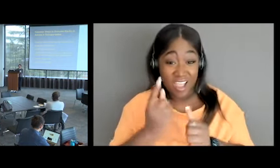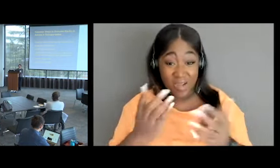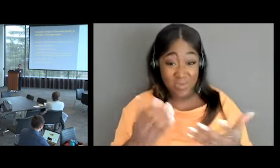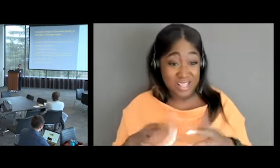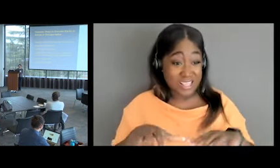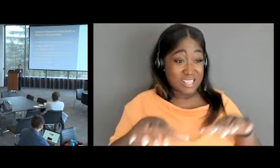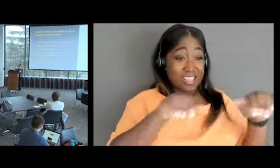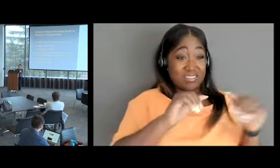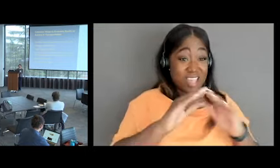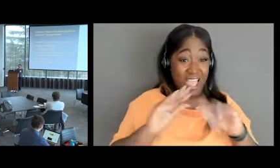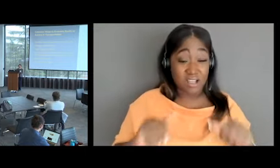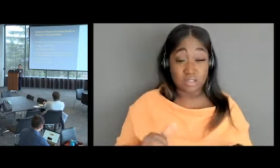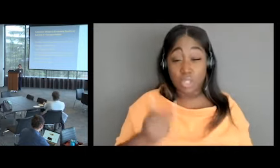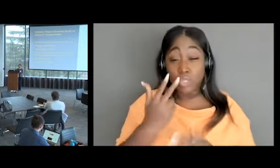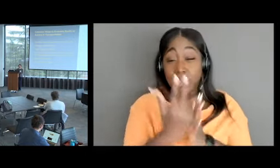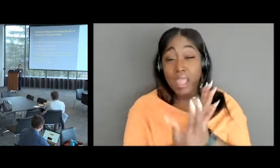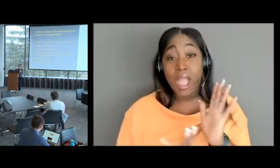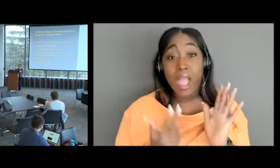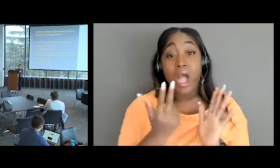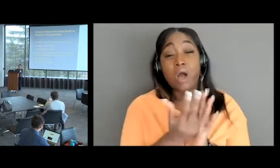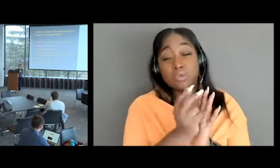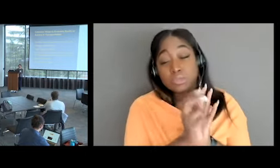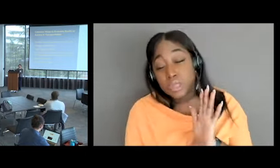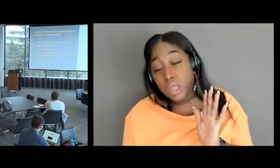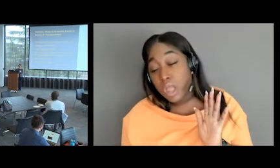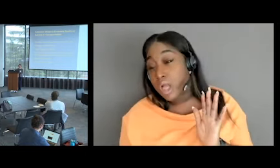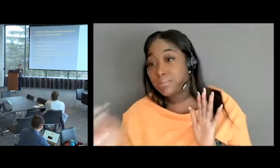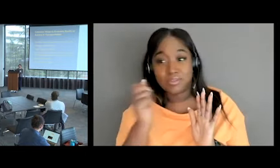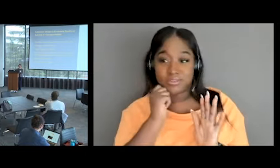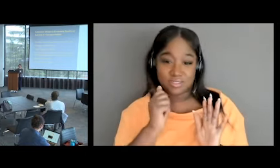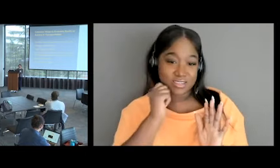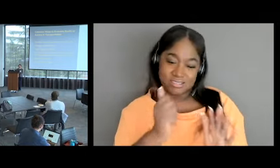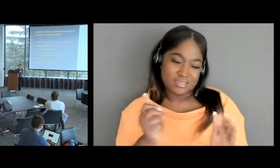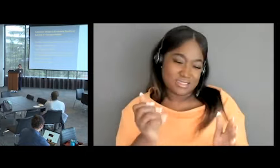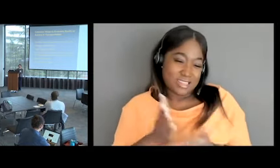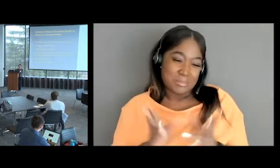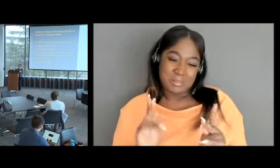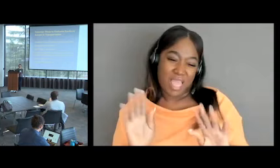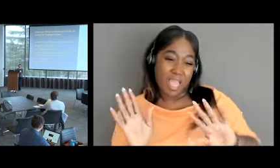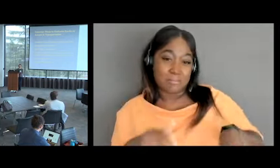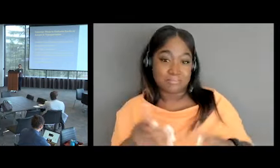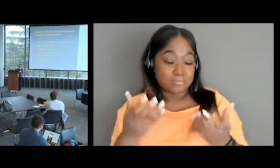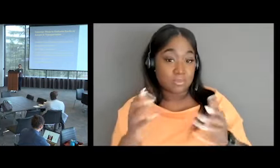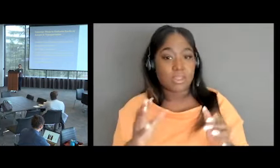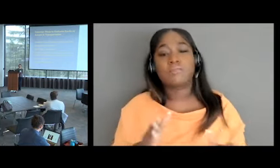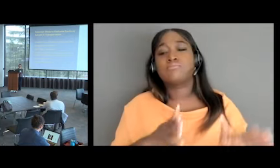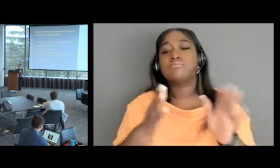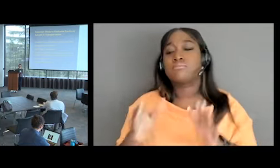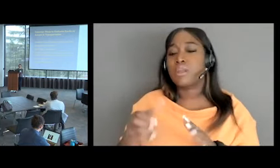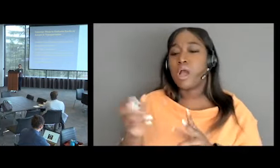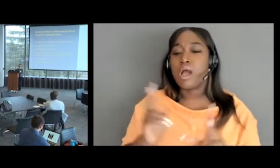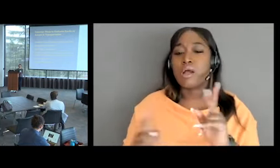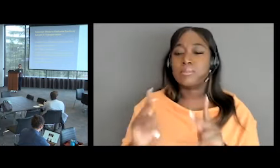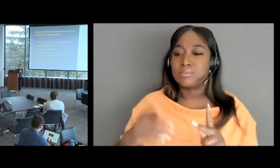day. You know, I know people for whom it's a really big deal to be able to go to a club